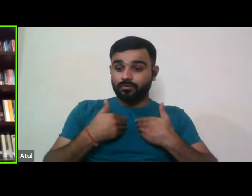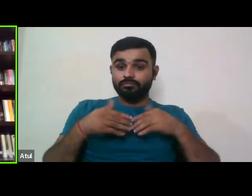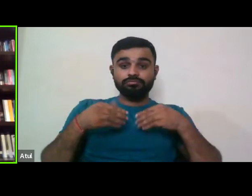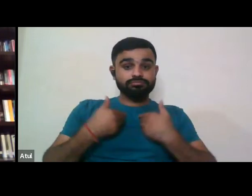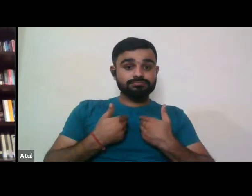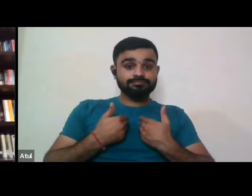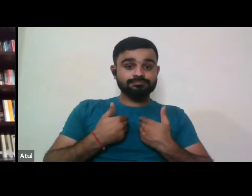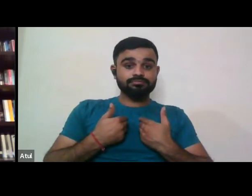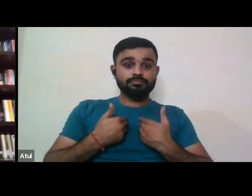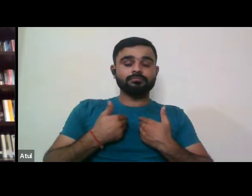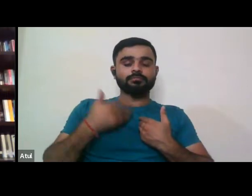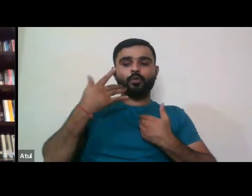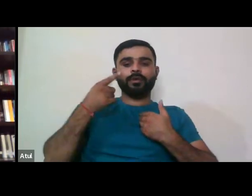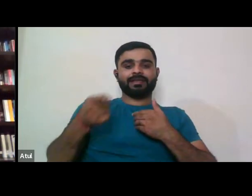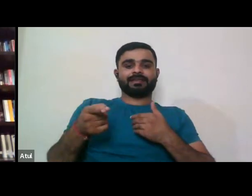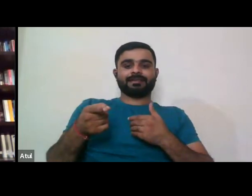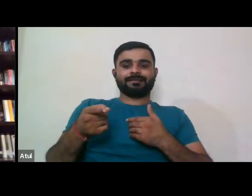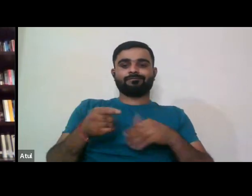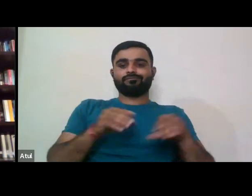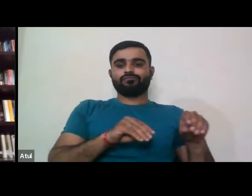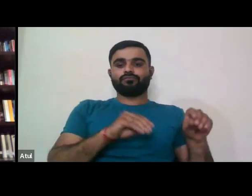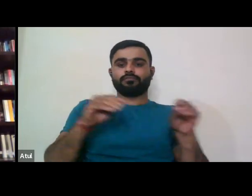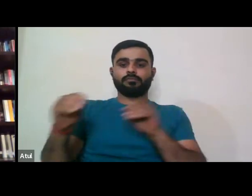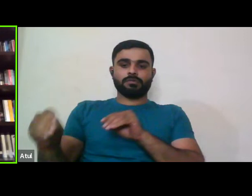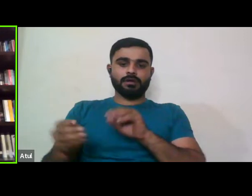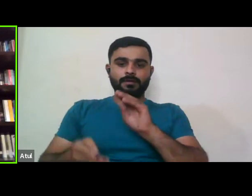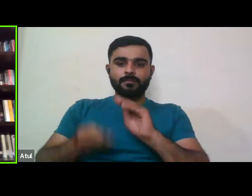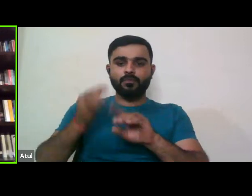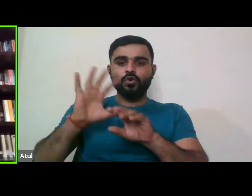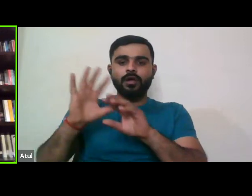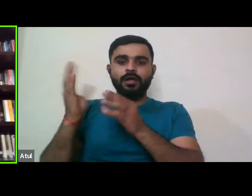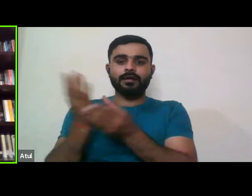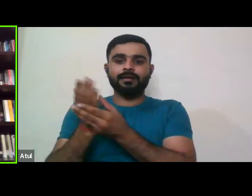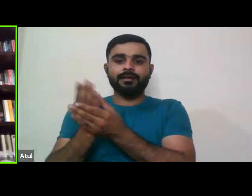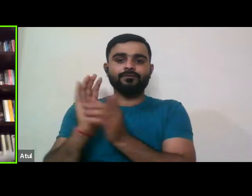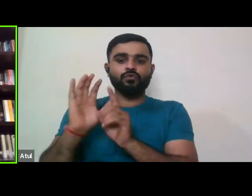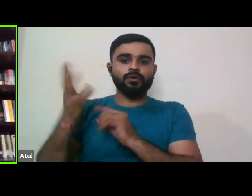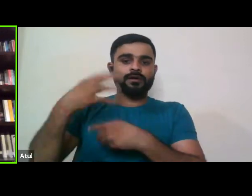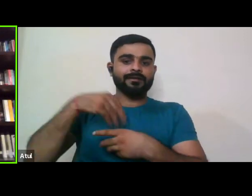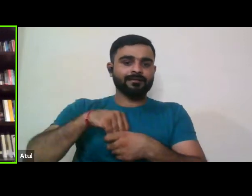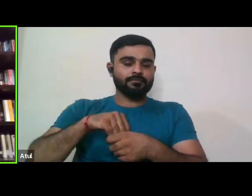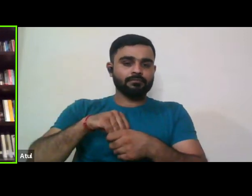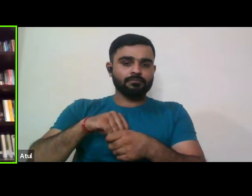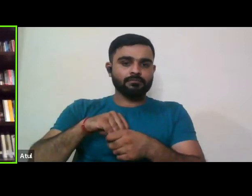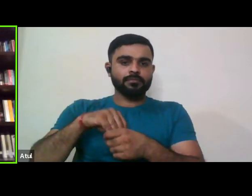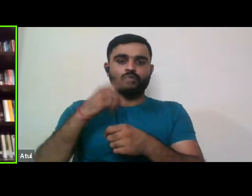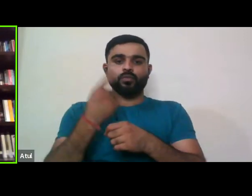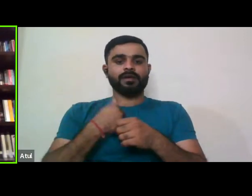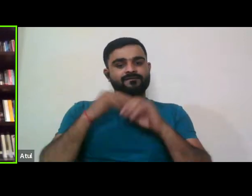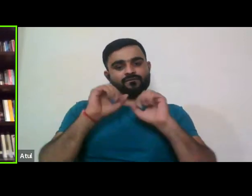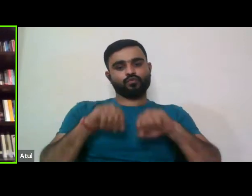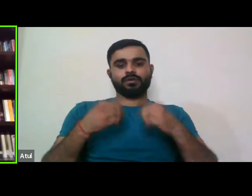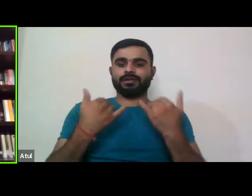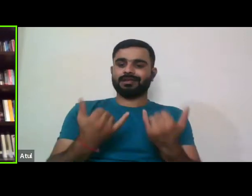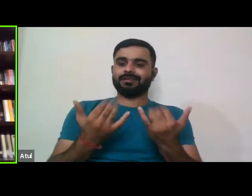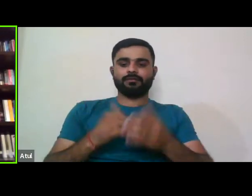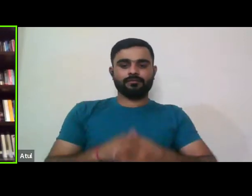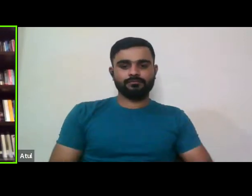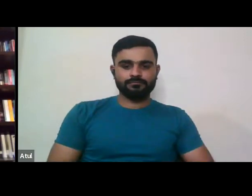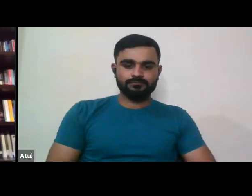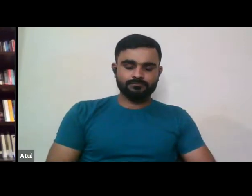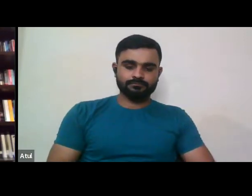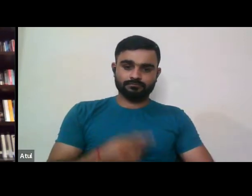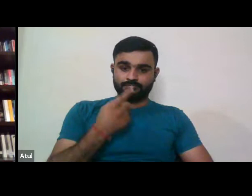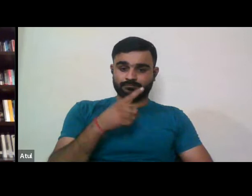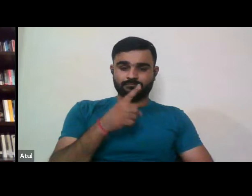why we cannot shift to a more of a documentary culture as opposed to the one that we have right now.